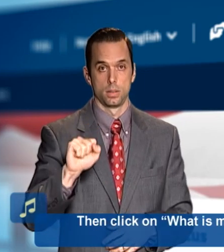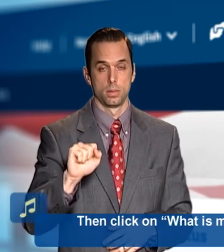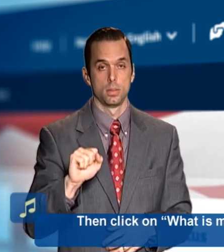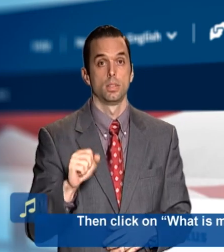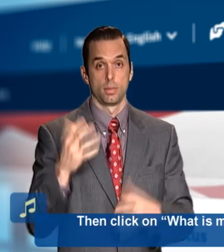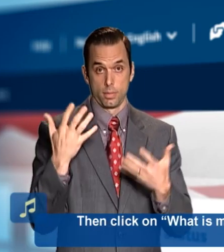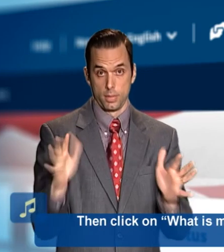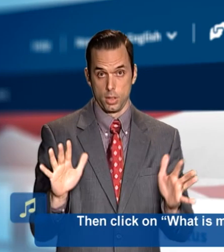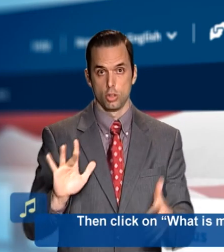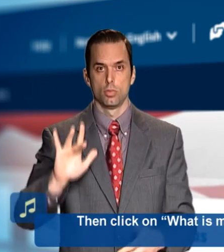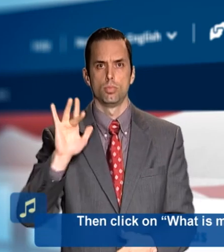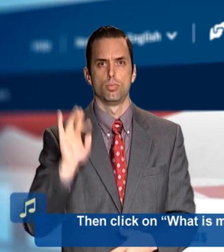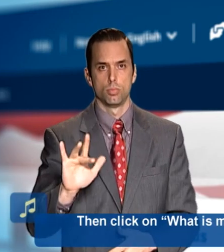what is my filing status?